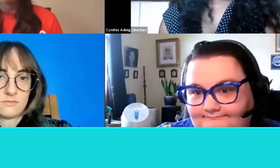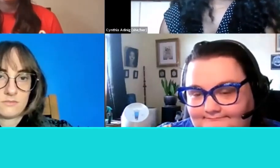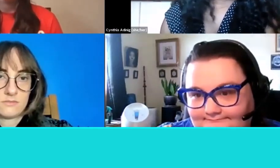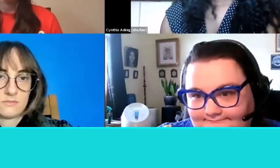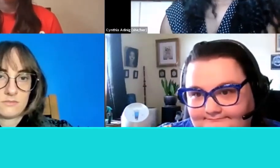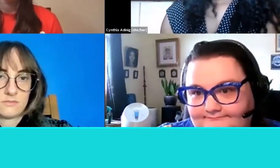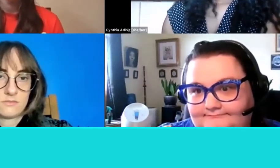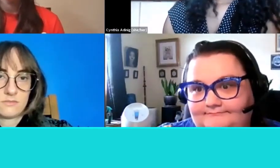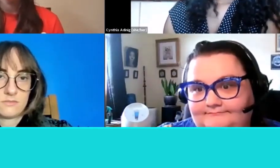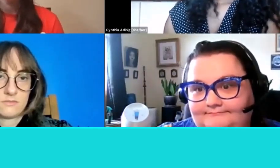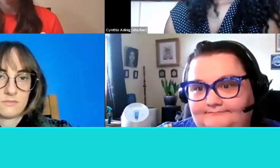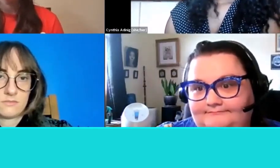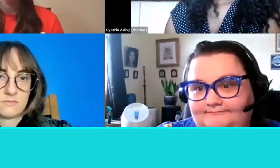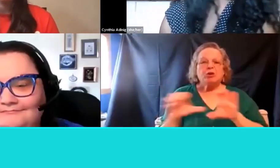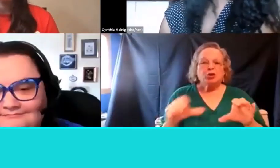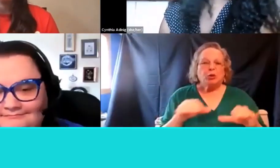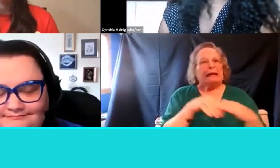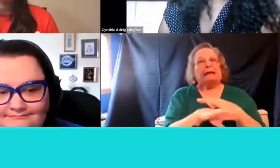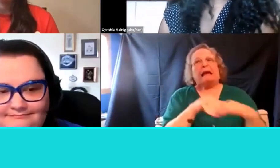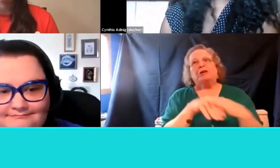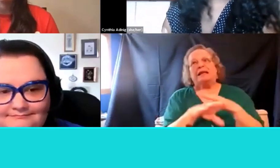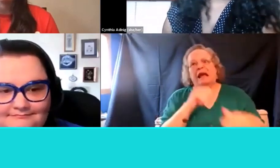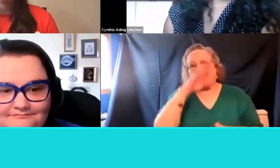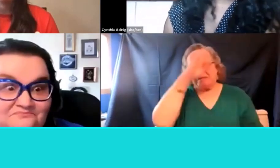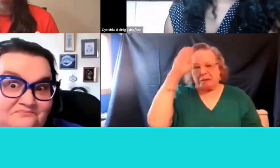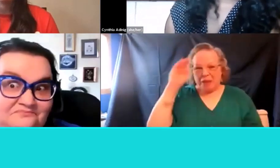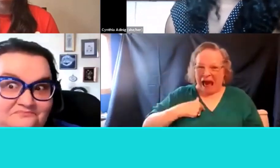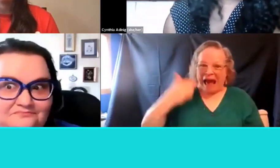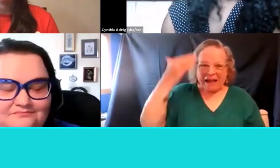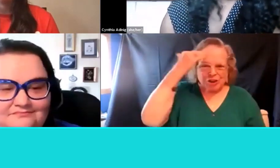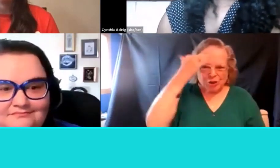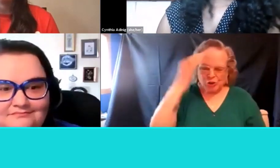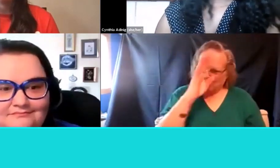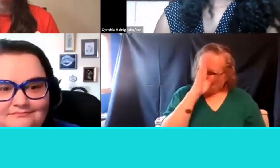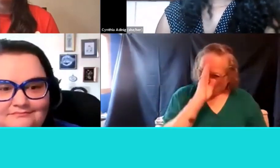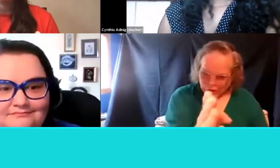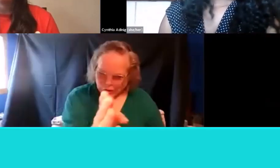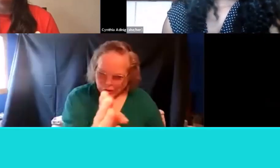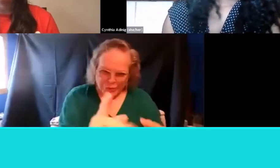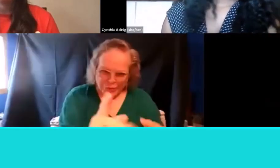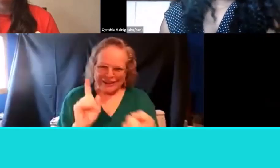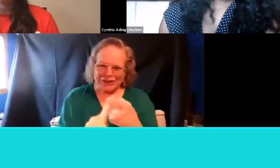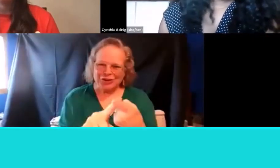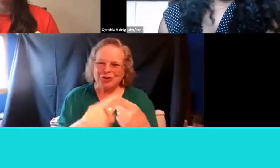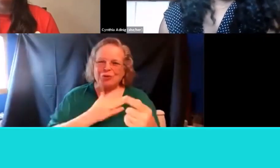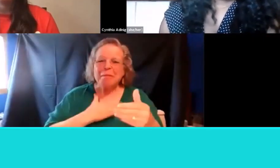syndromes and newer or just lesser known